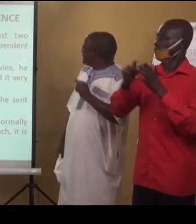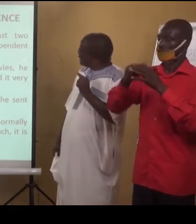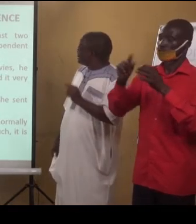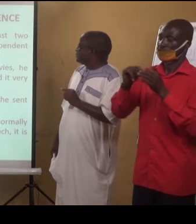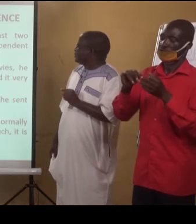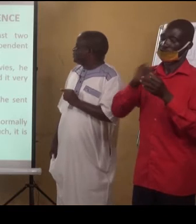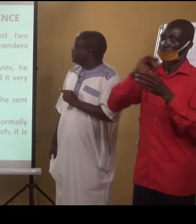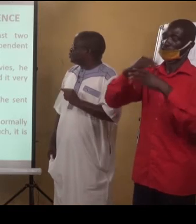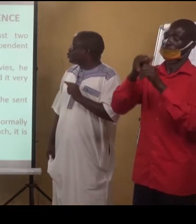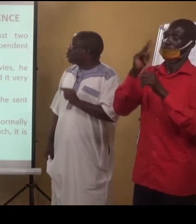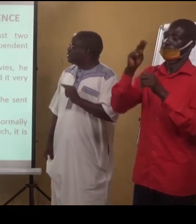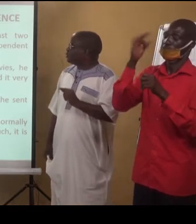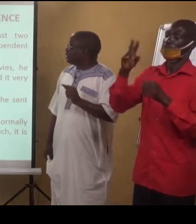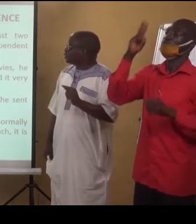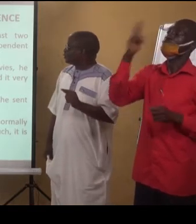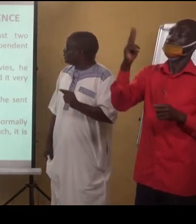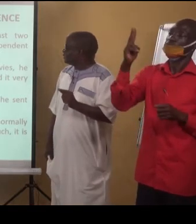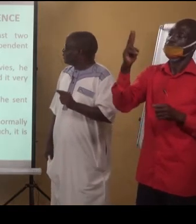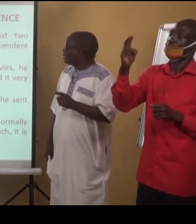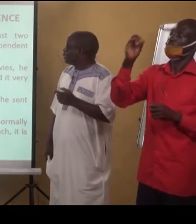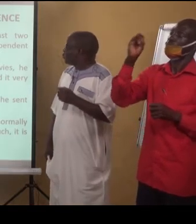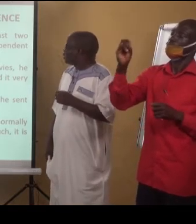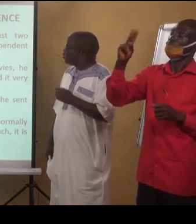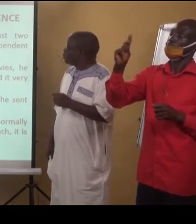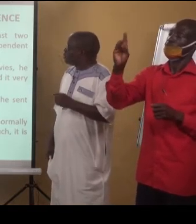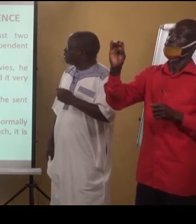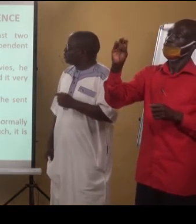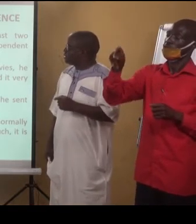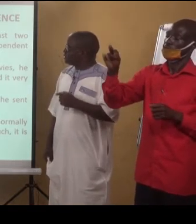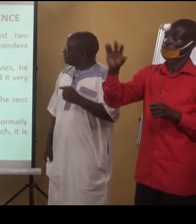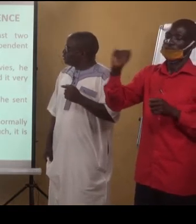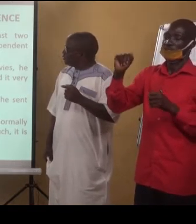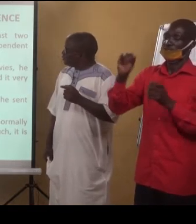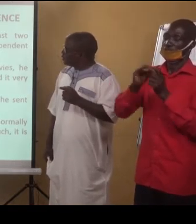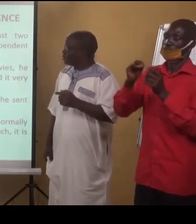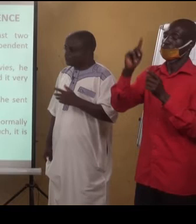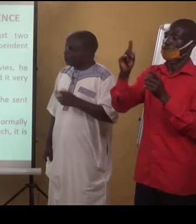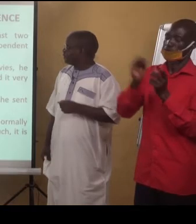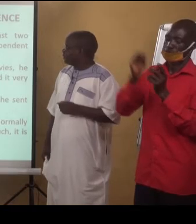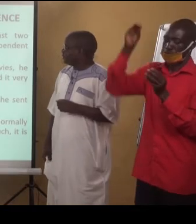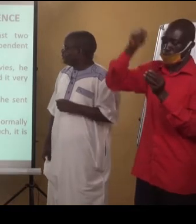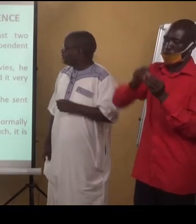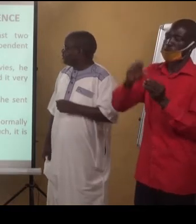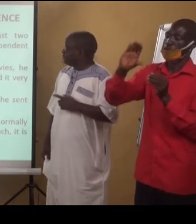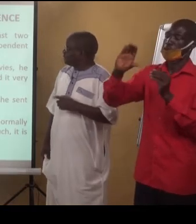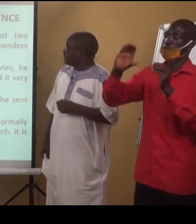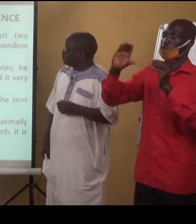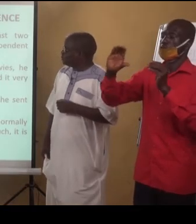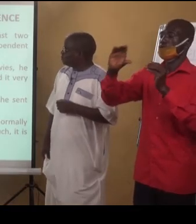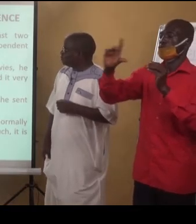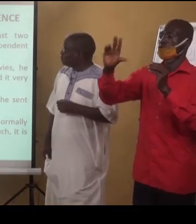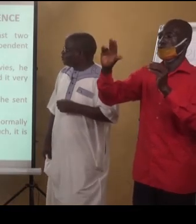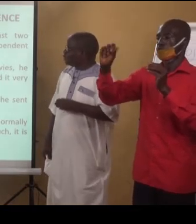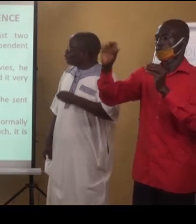of at least 2 independent clauses and 1 or more dependent clause or clauses. For